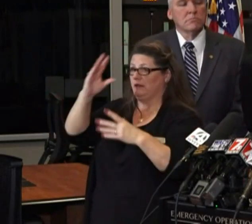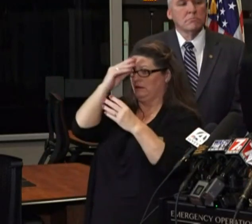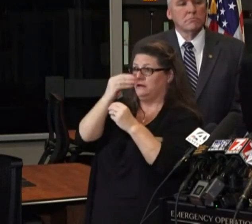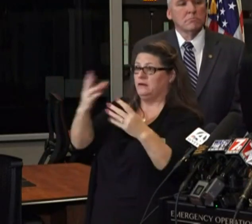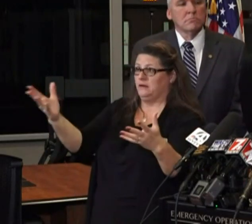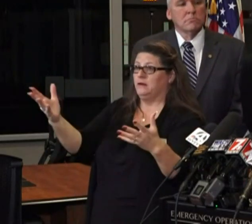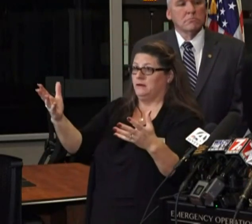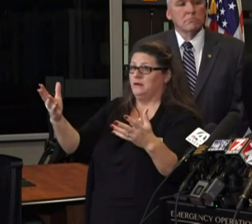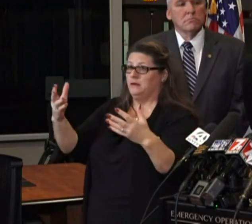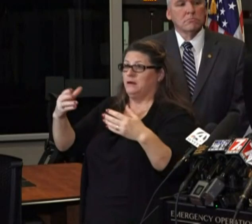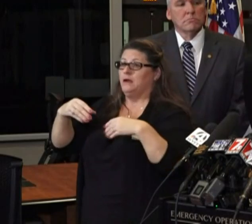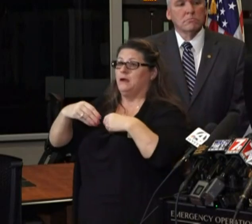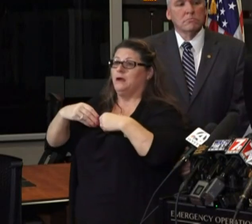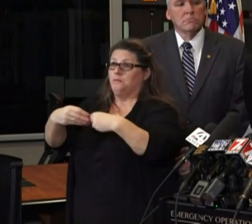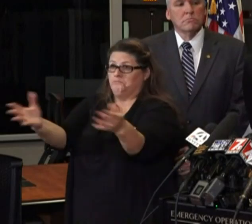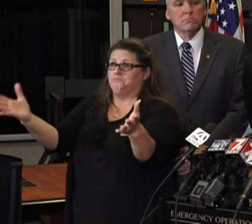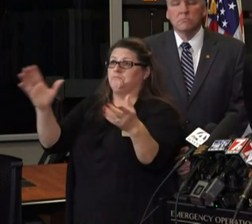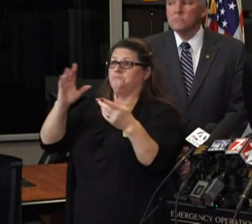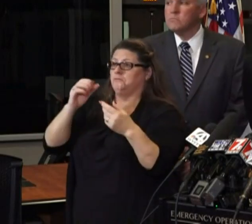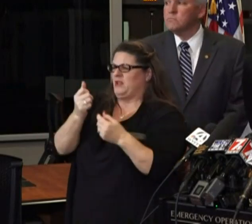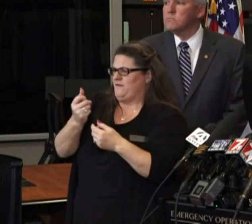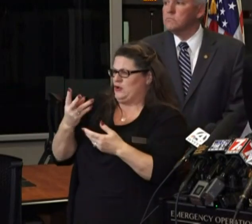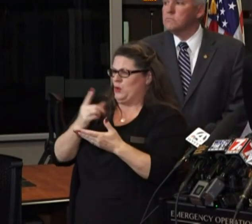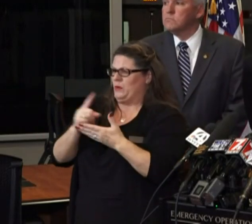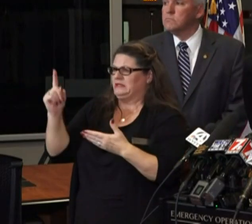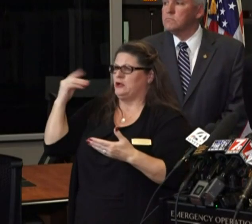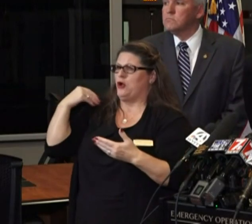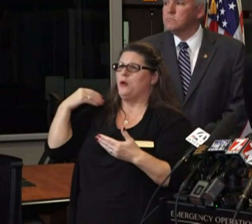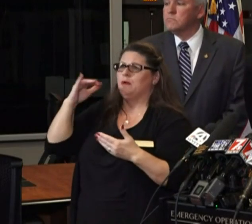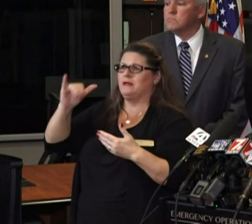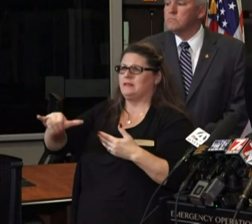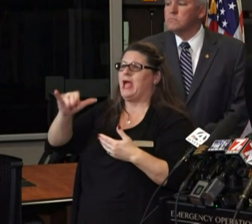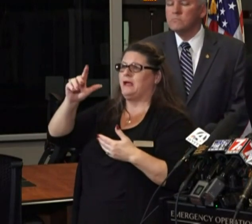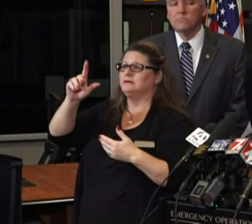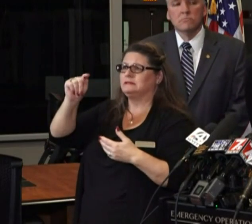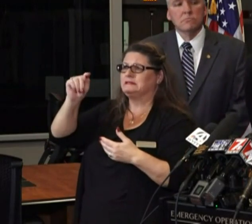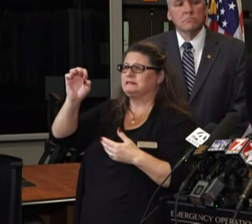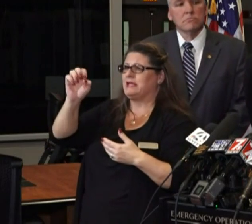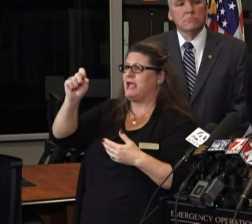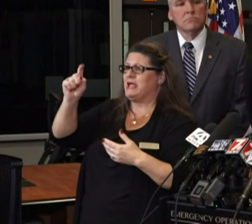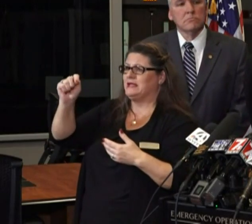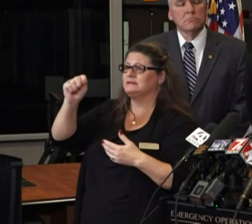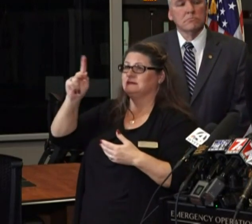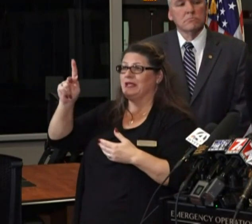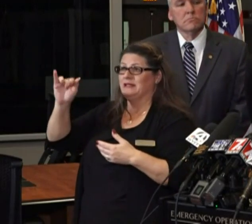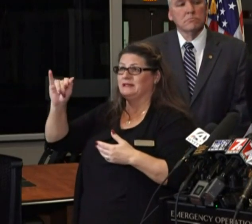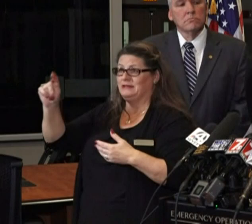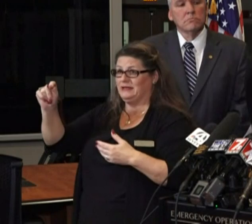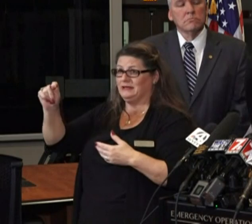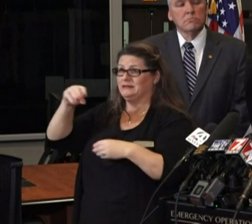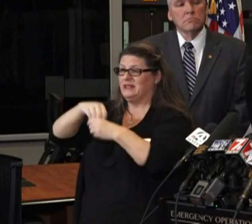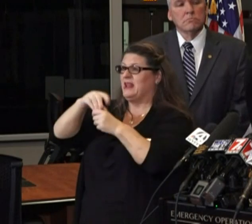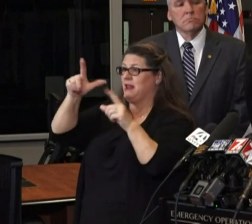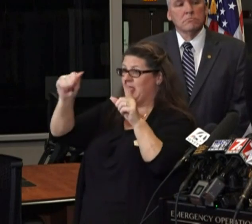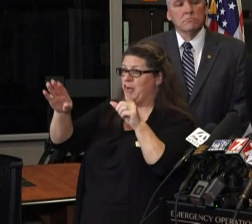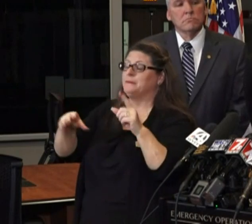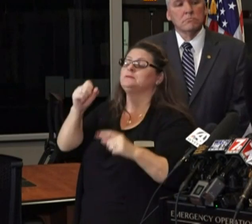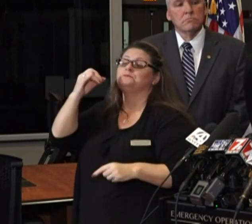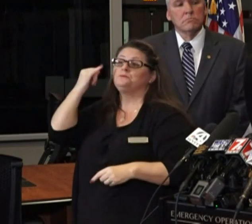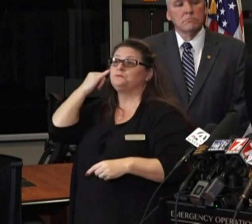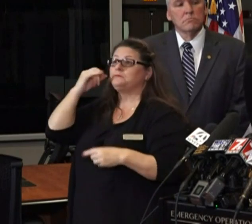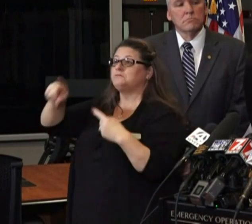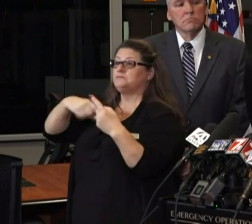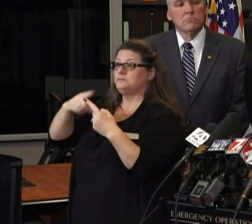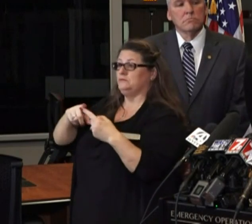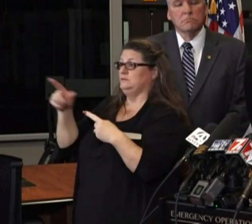test kits to state public health labs just a few weeks ago, and it's required that when a new laboratory begins performing a new test,